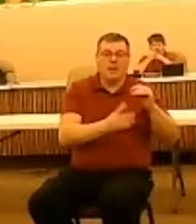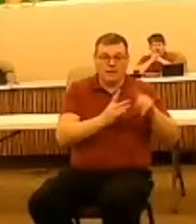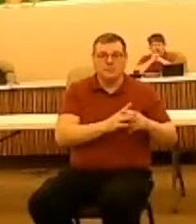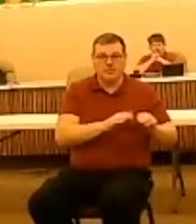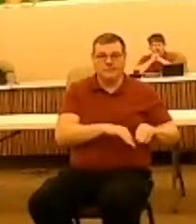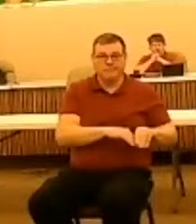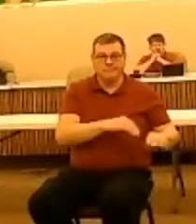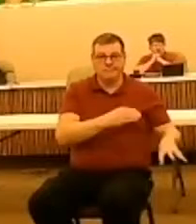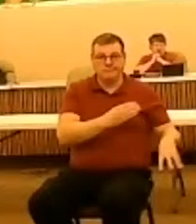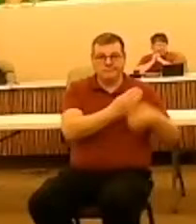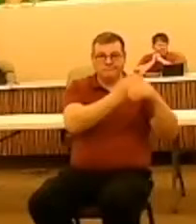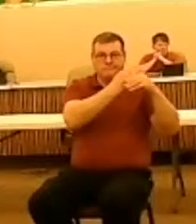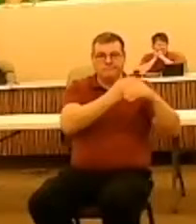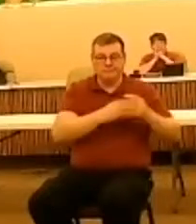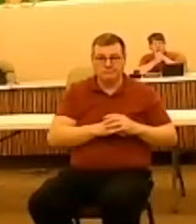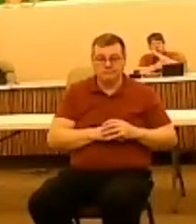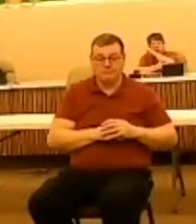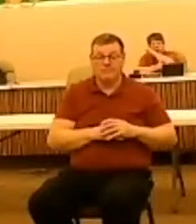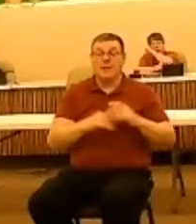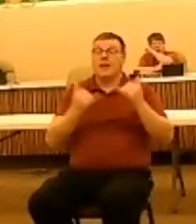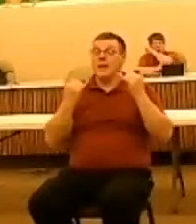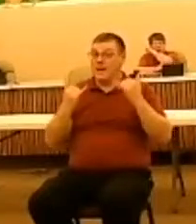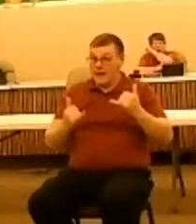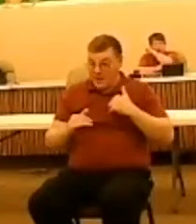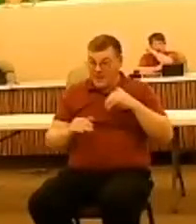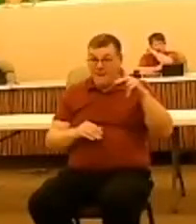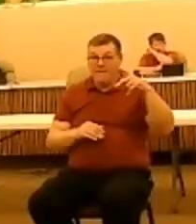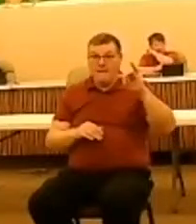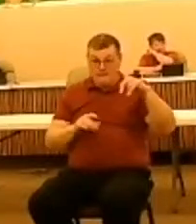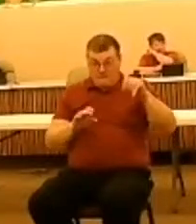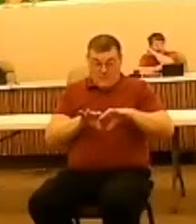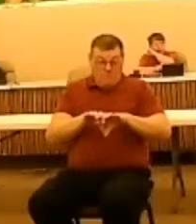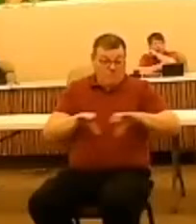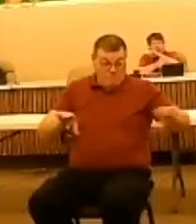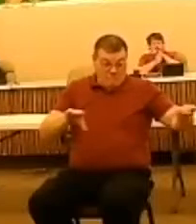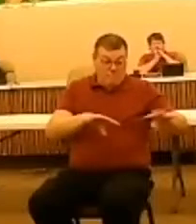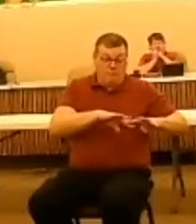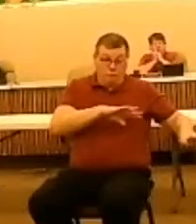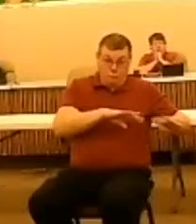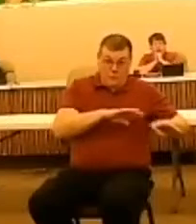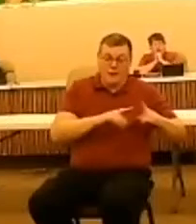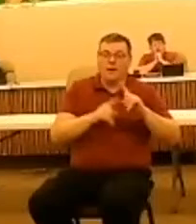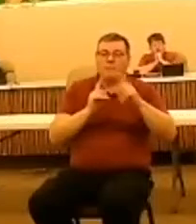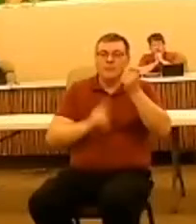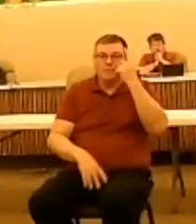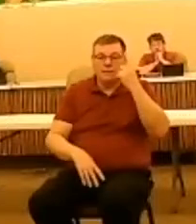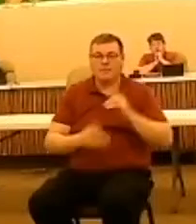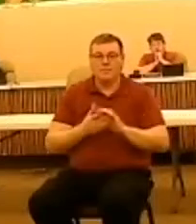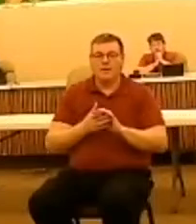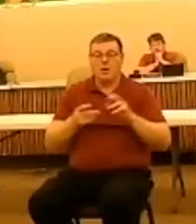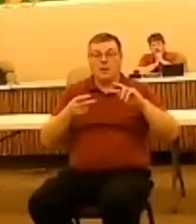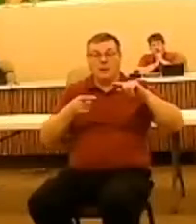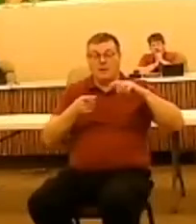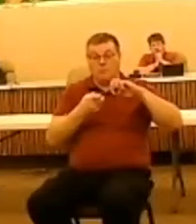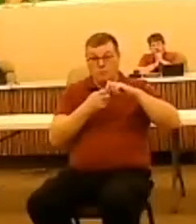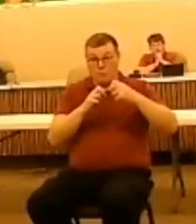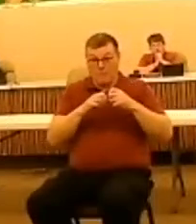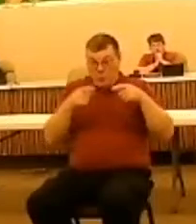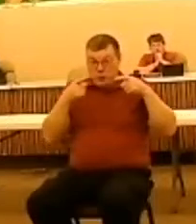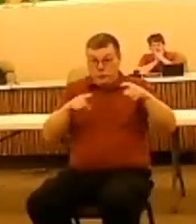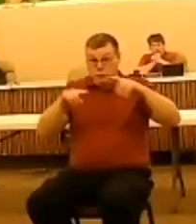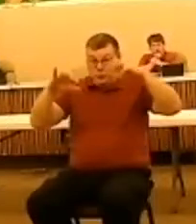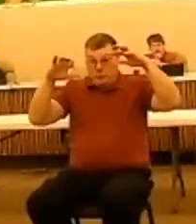build up. There is an existing drain pipe that drains that area. The problem is during those same